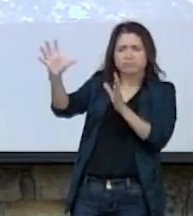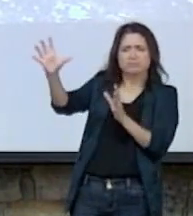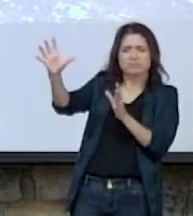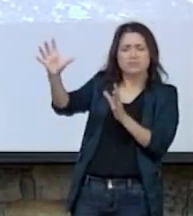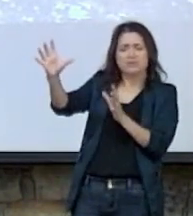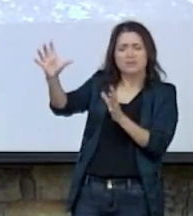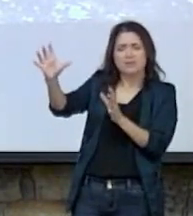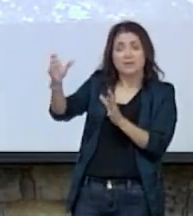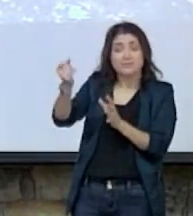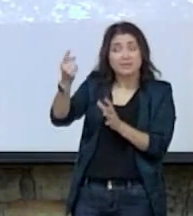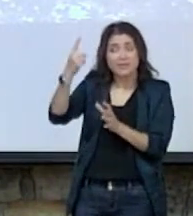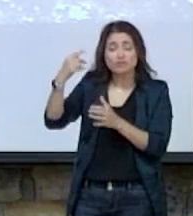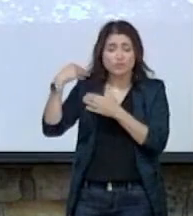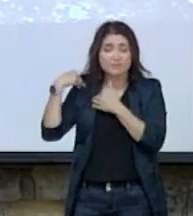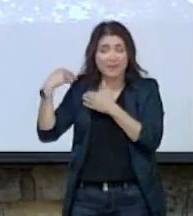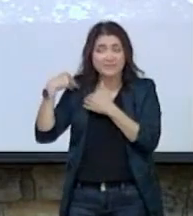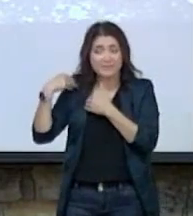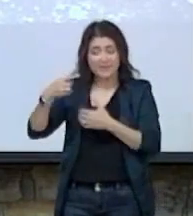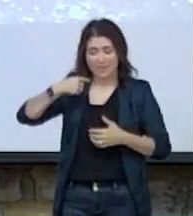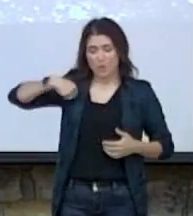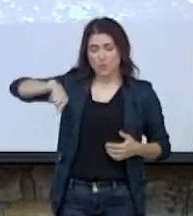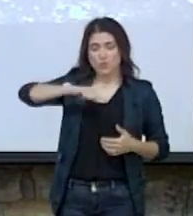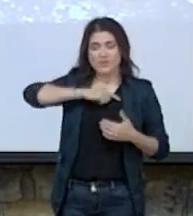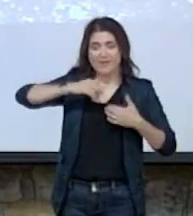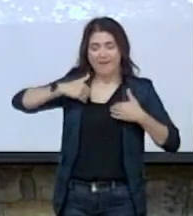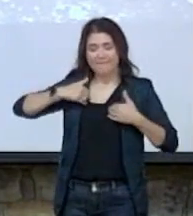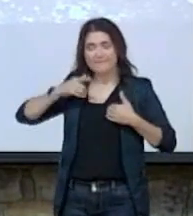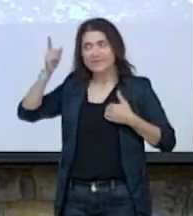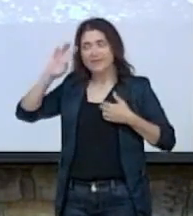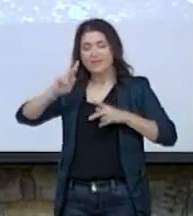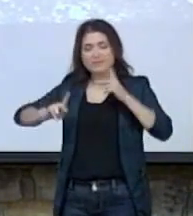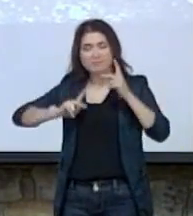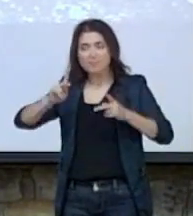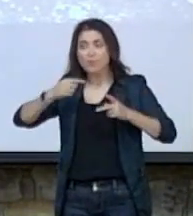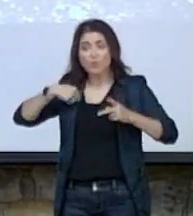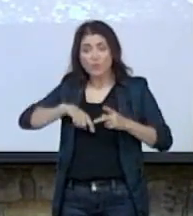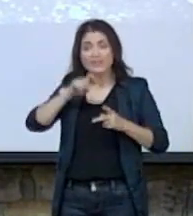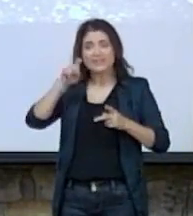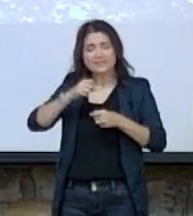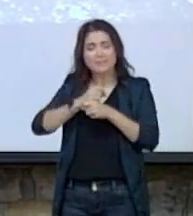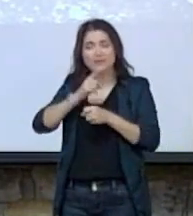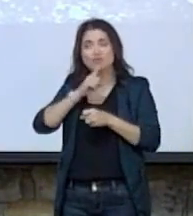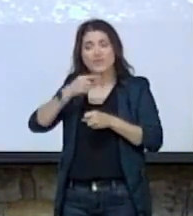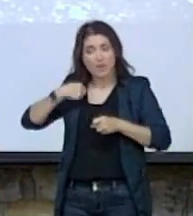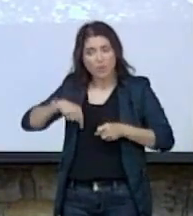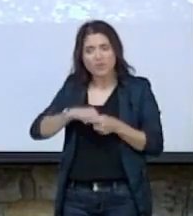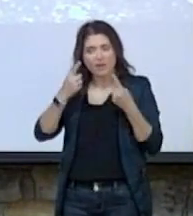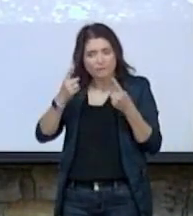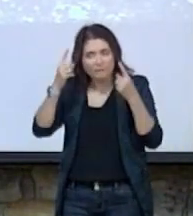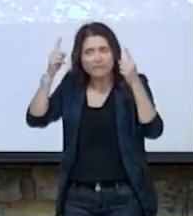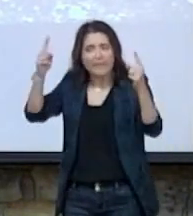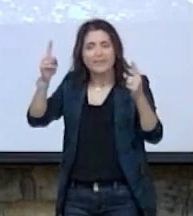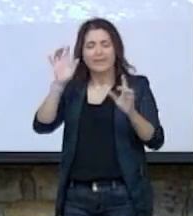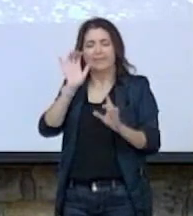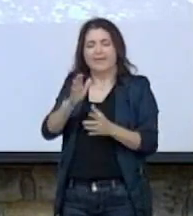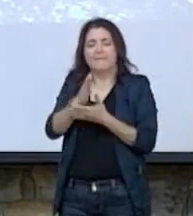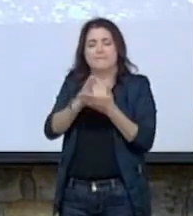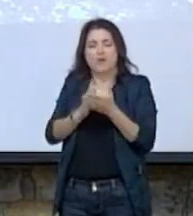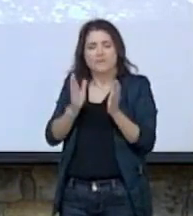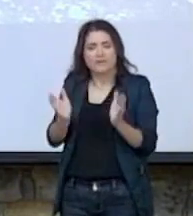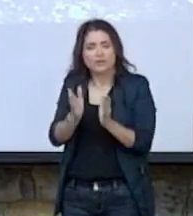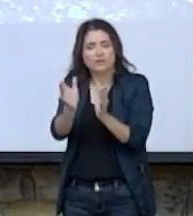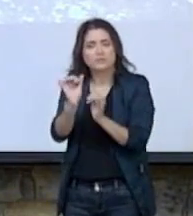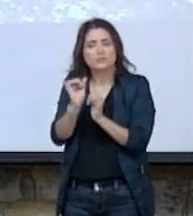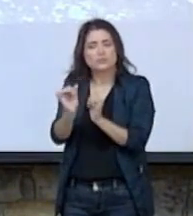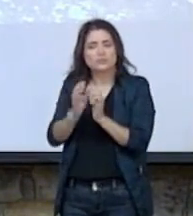there's a responsibility then that we have as God's people. We have to make sure we're fulfilling that element of